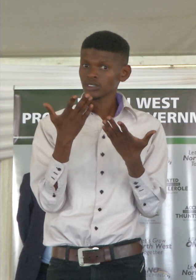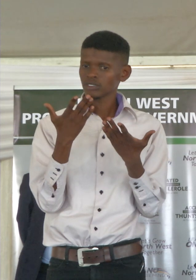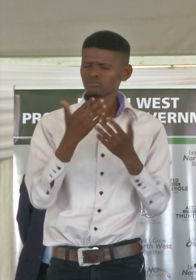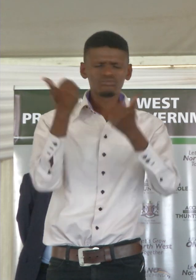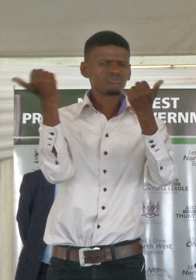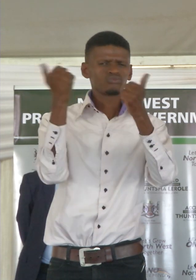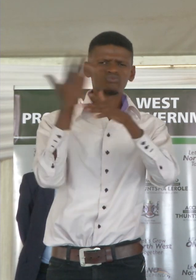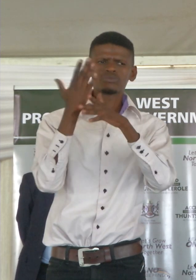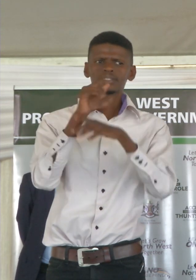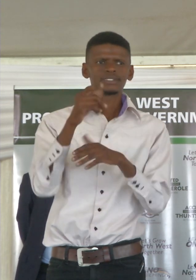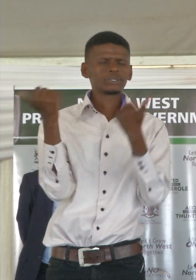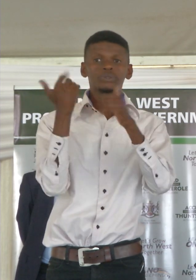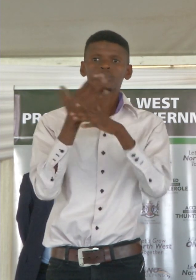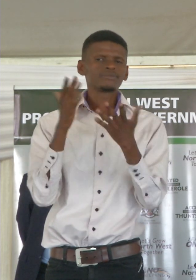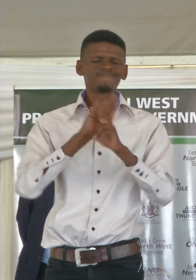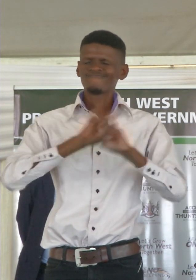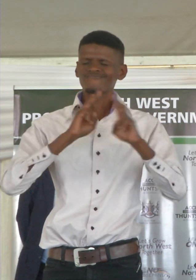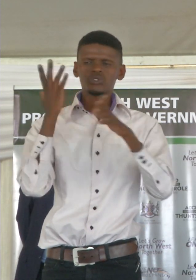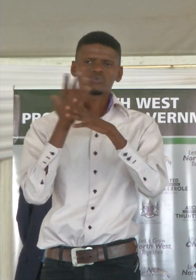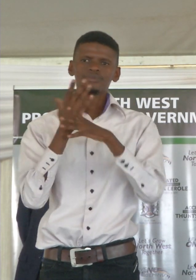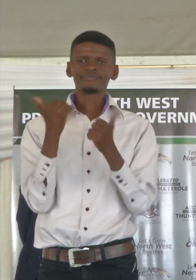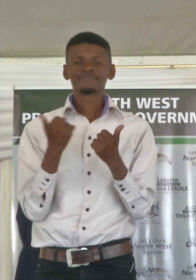good work. Very good.